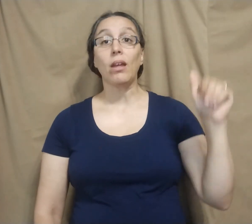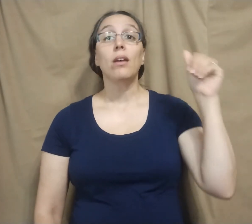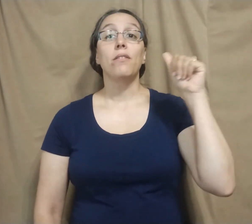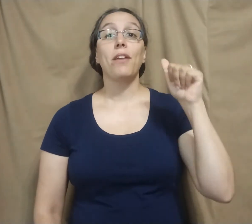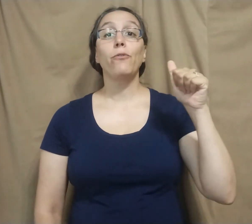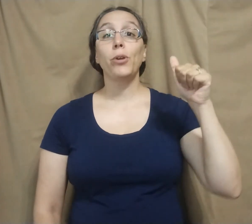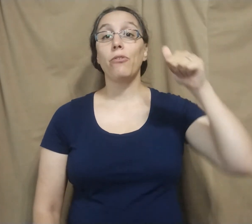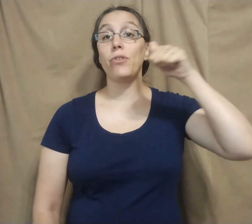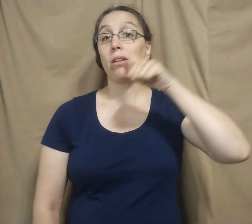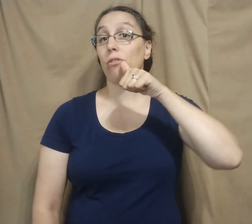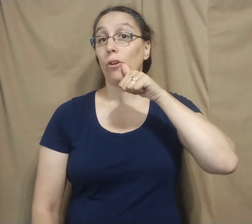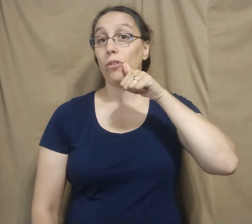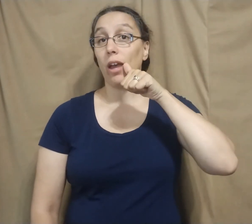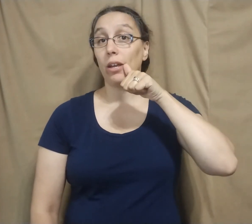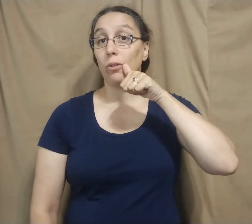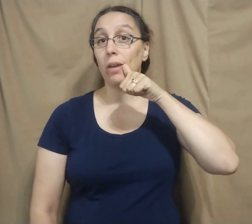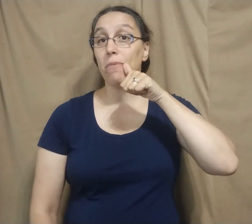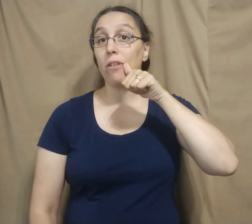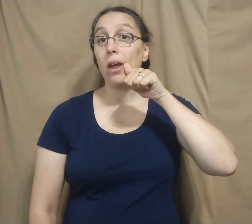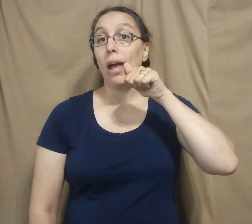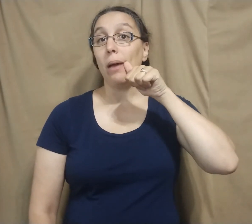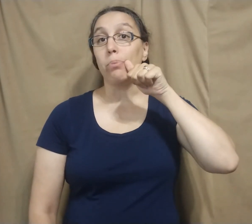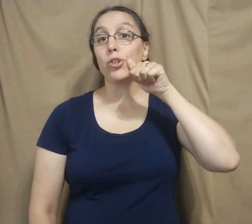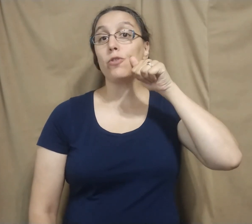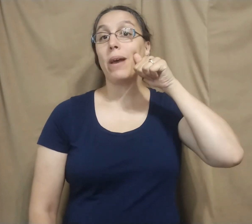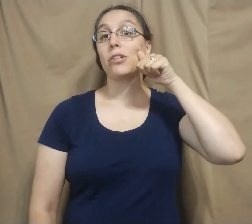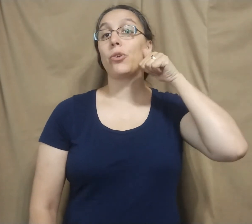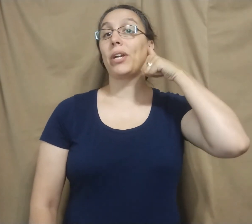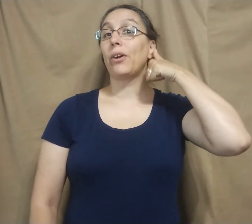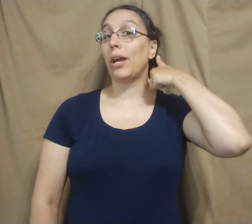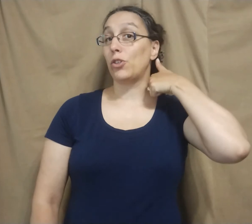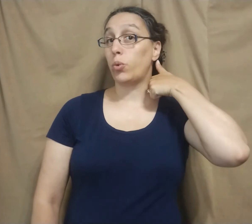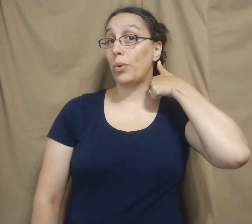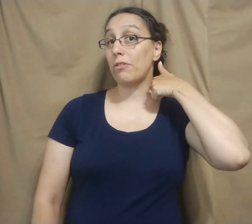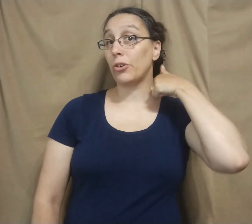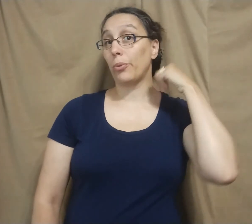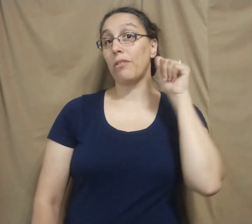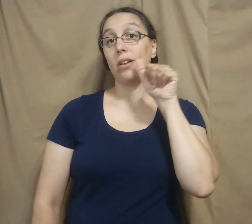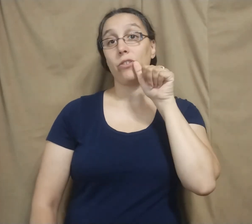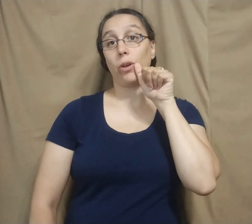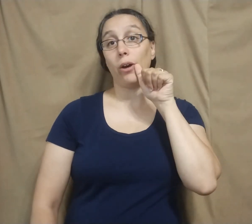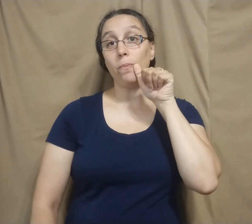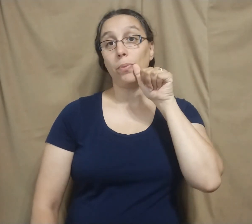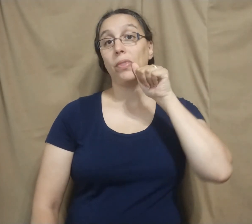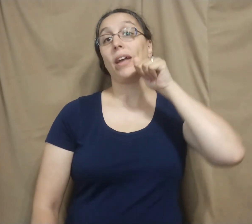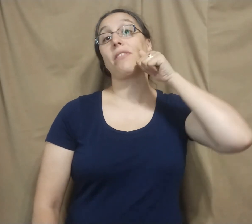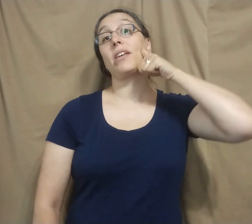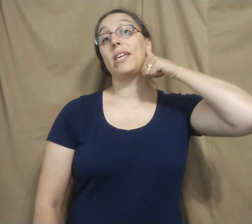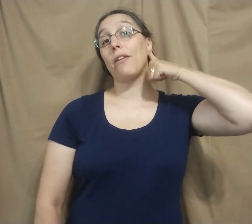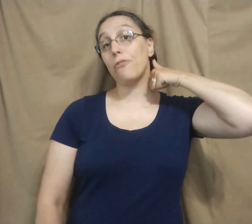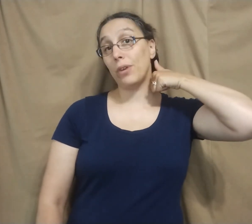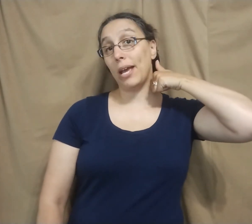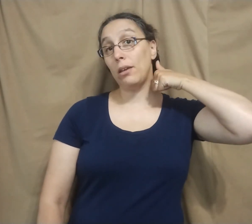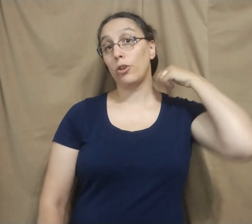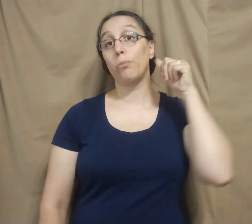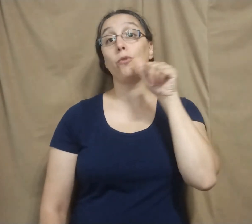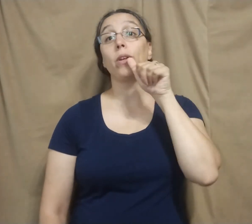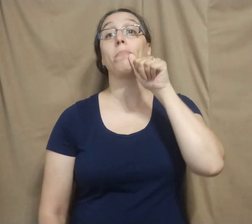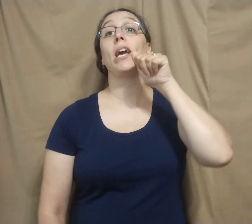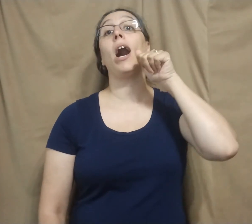The sign for yesterday starts at your lips and pushes back to your ear and twist your wrist as you go. That's yesterday. You're moving